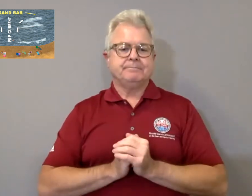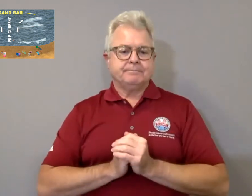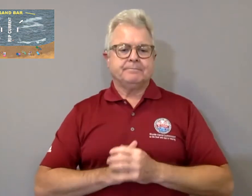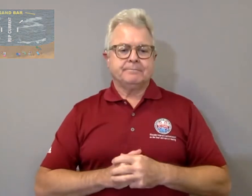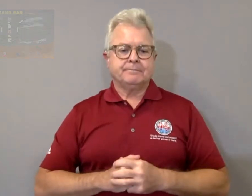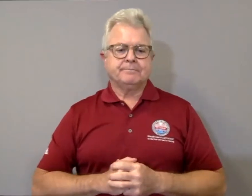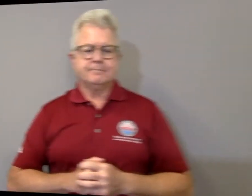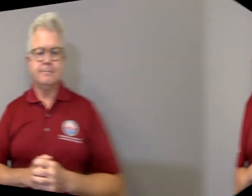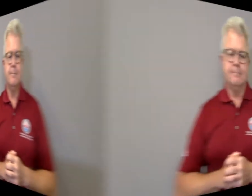or minute by minute.